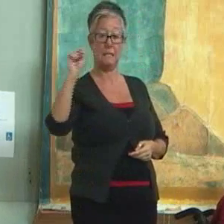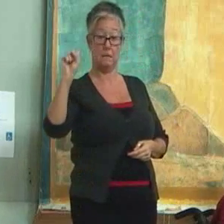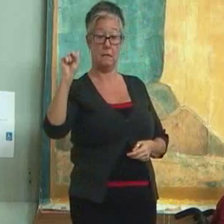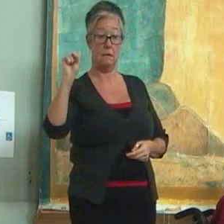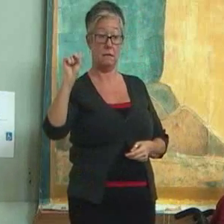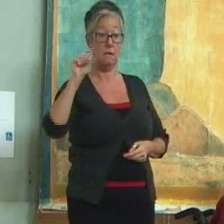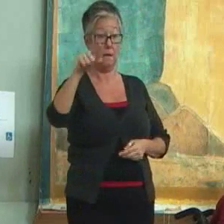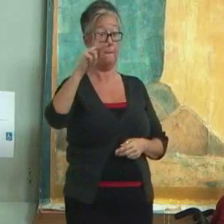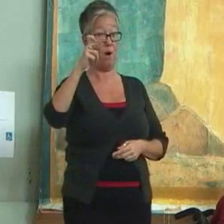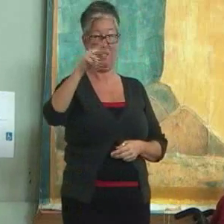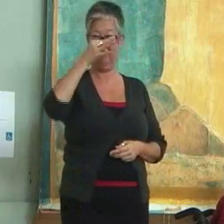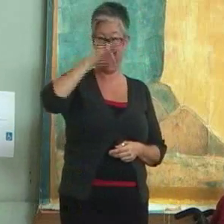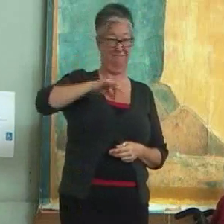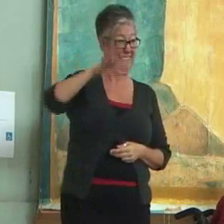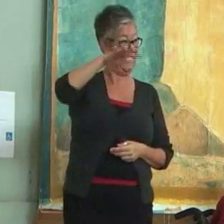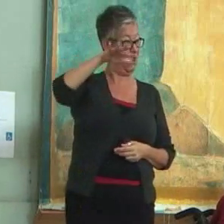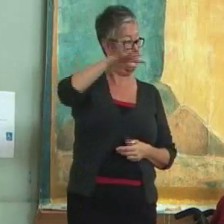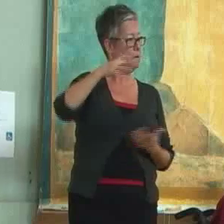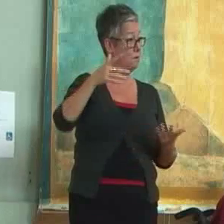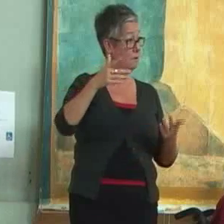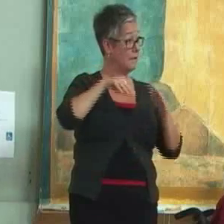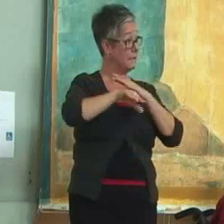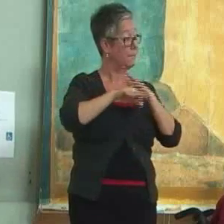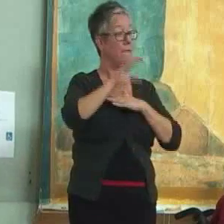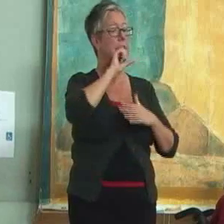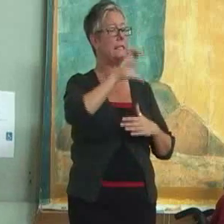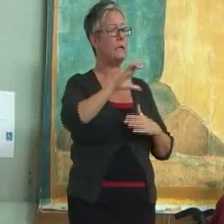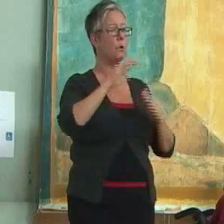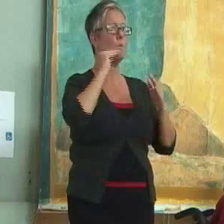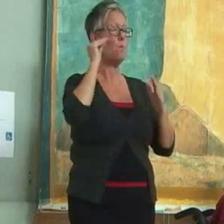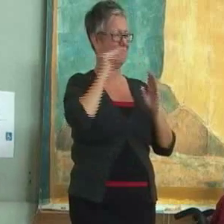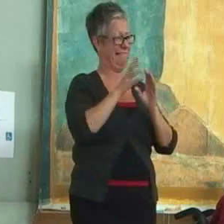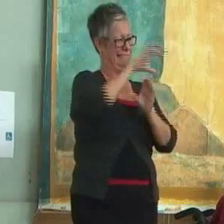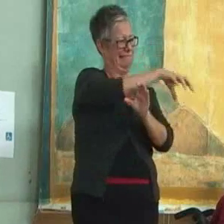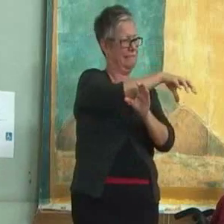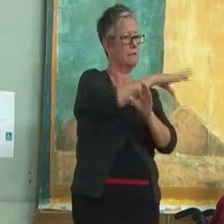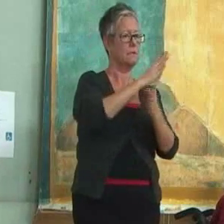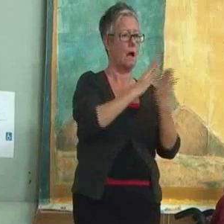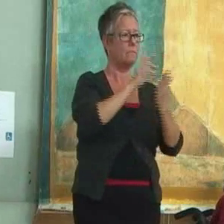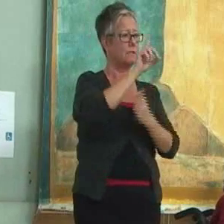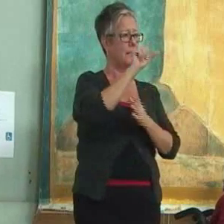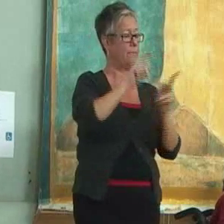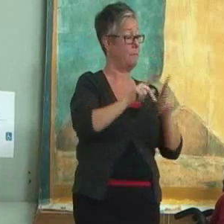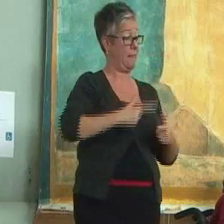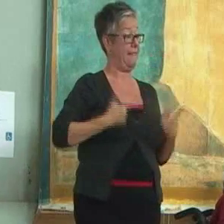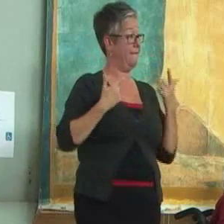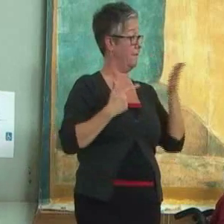from Christie. There's a senior citizens home, and some people who are disabled